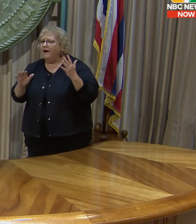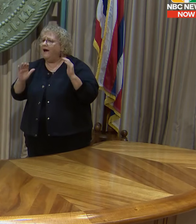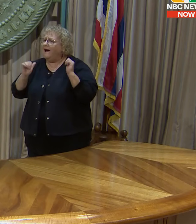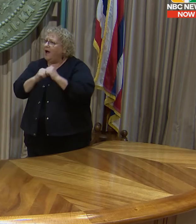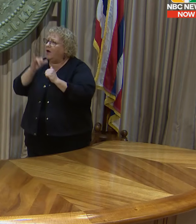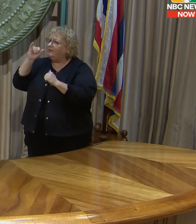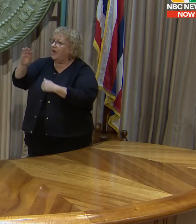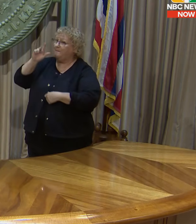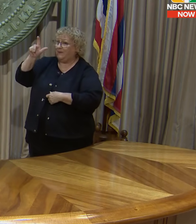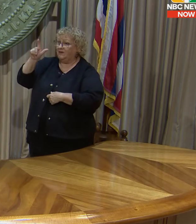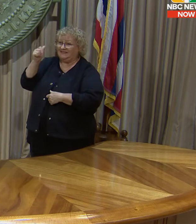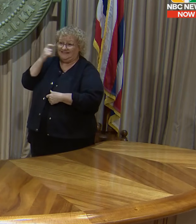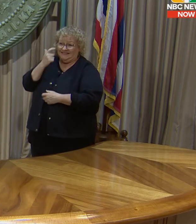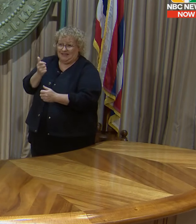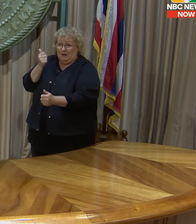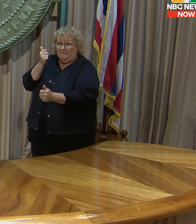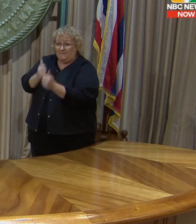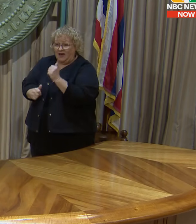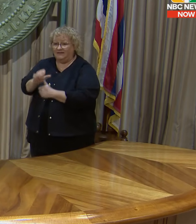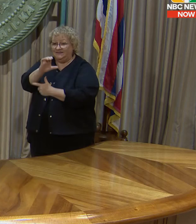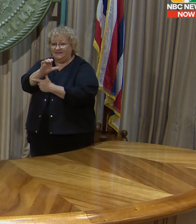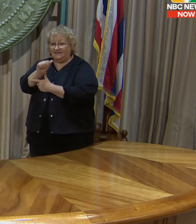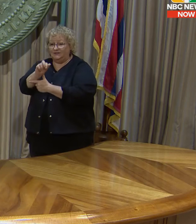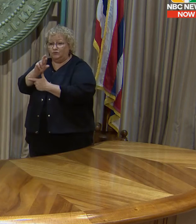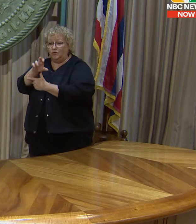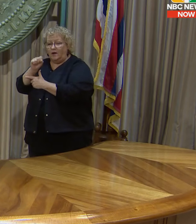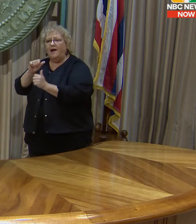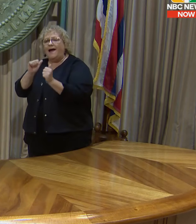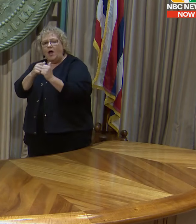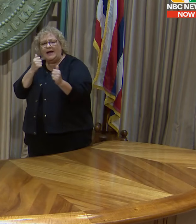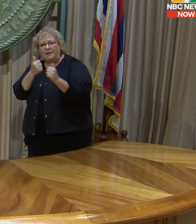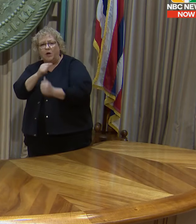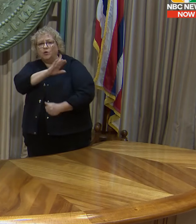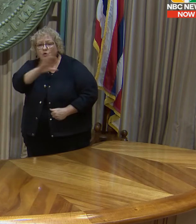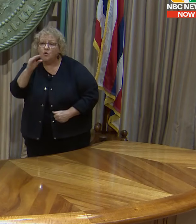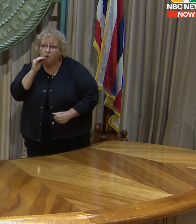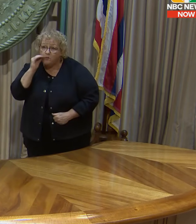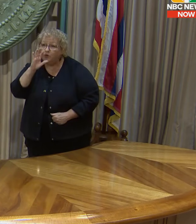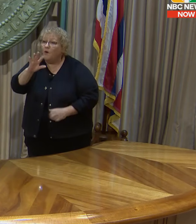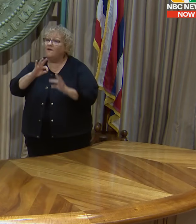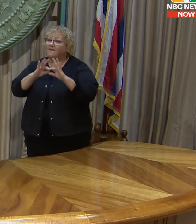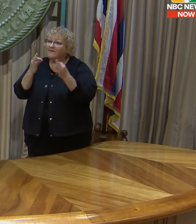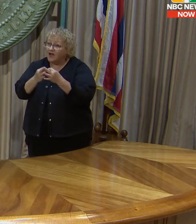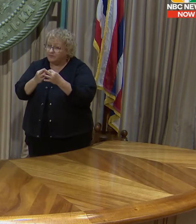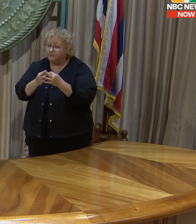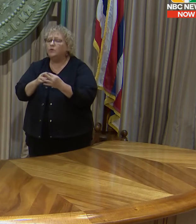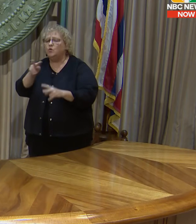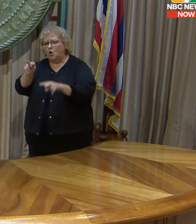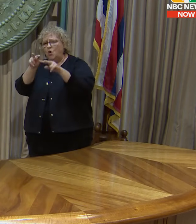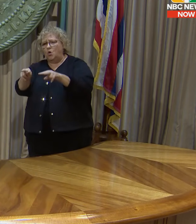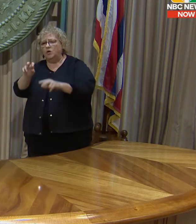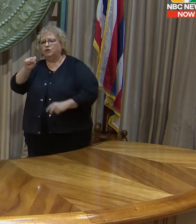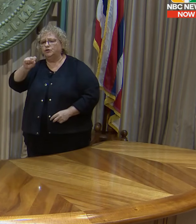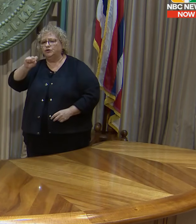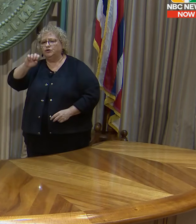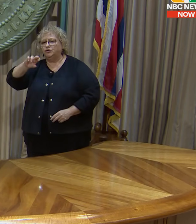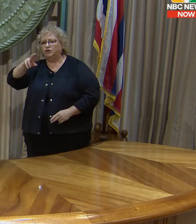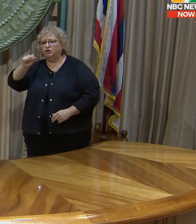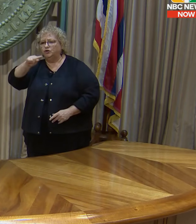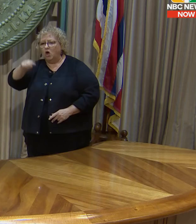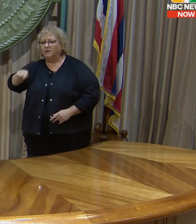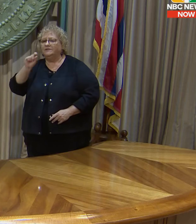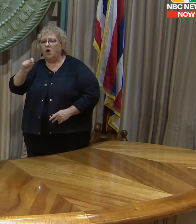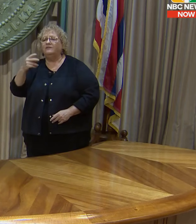bill can impact you or your business or your institution is to start at shots.senate.gov. Thanks very